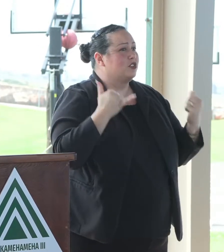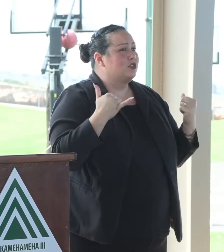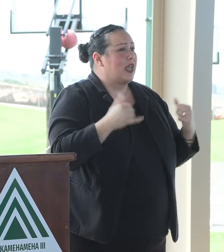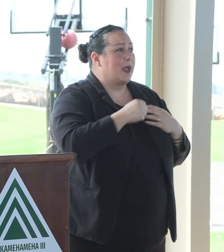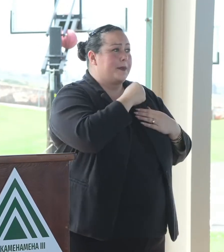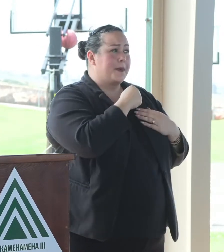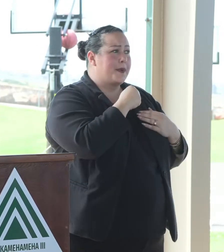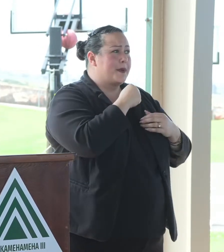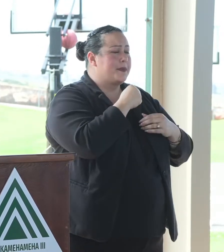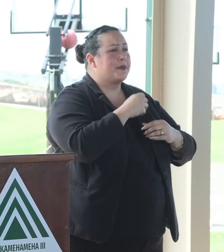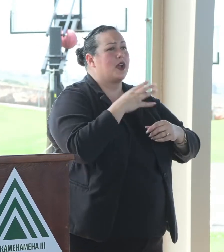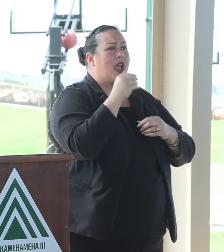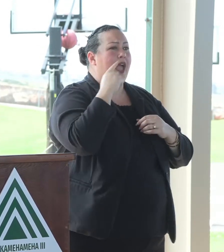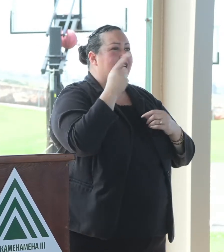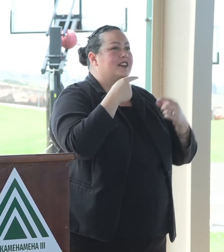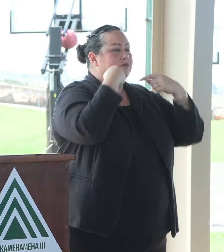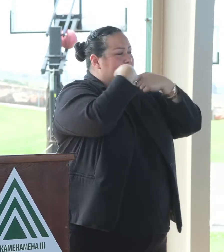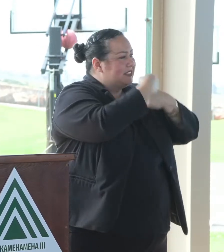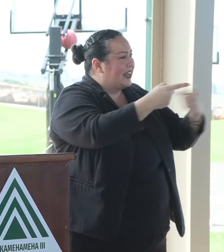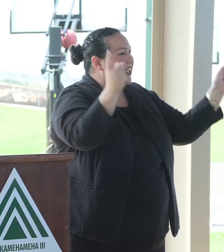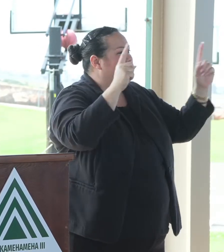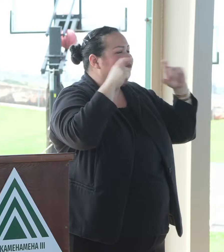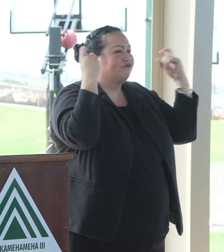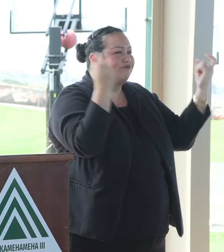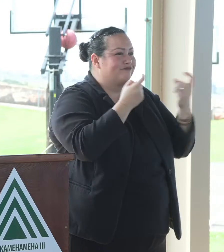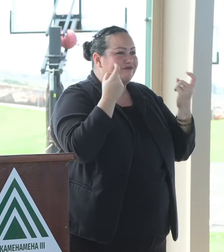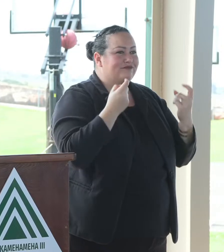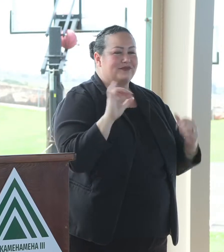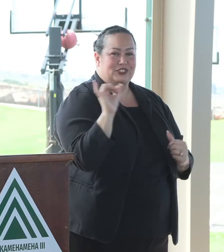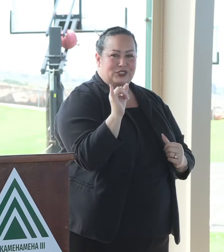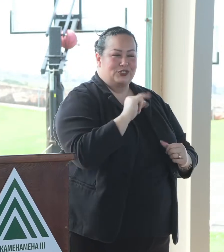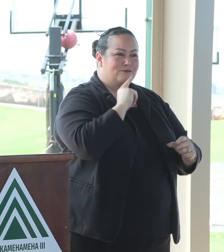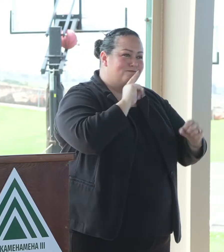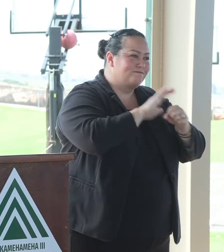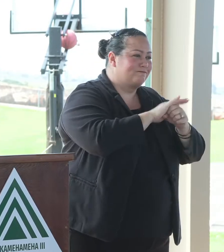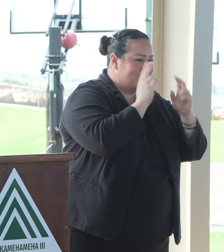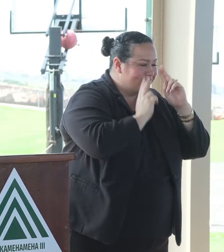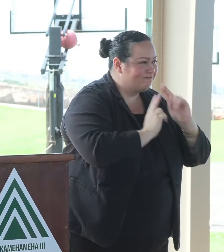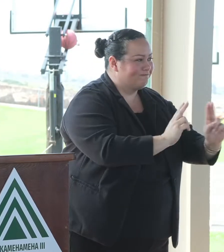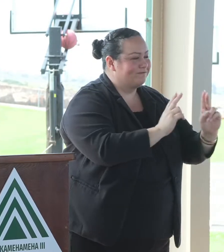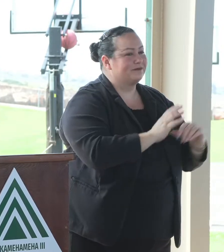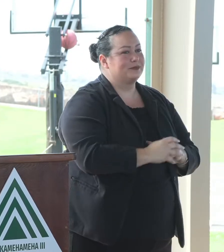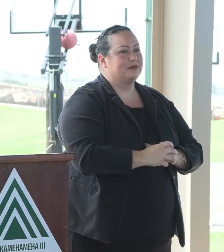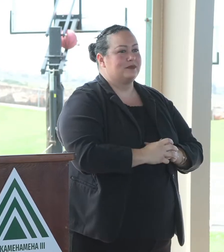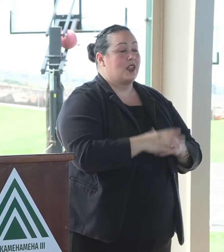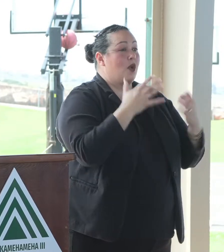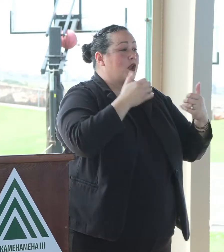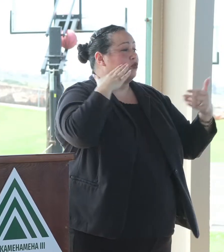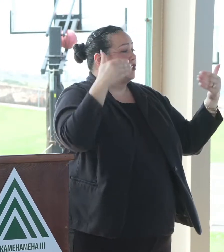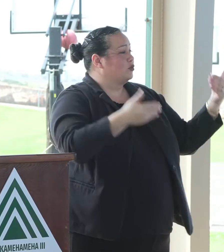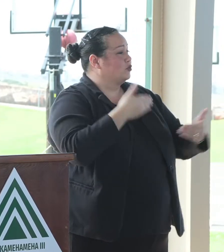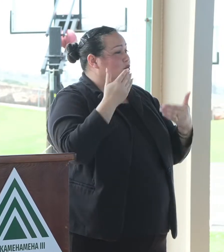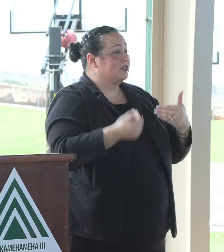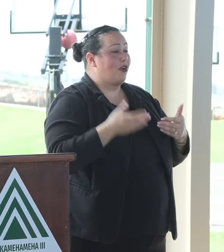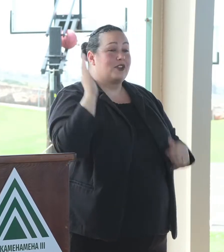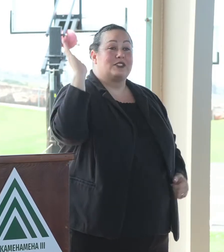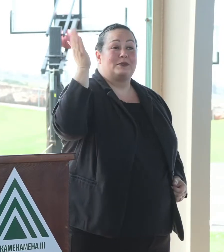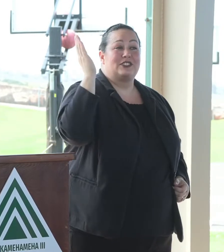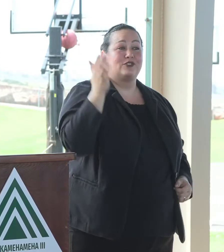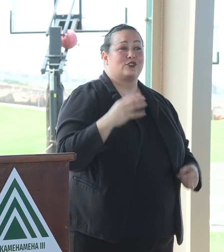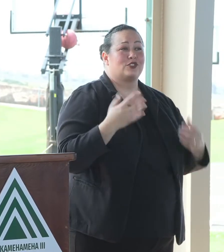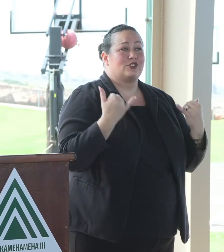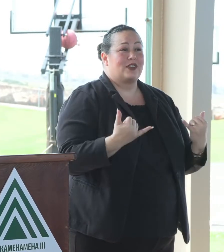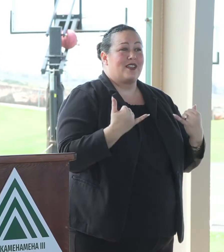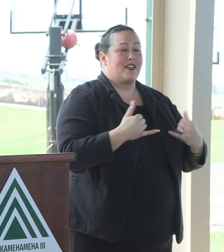well as a dedication ceremony. I'd like to introduce our speakers who will be speaking shortly, as well